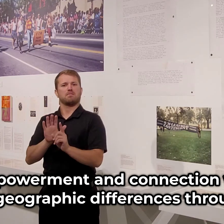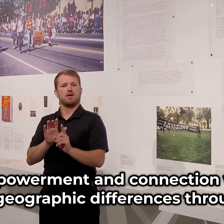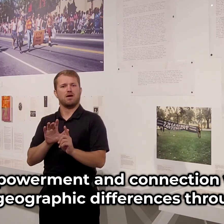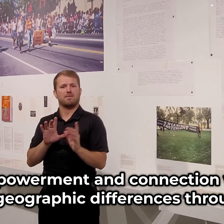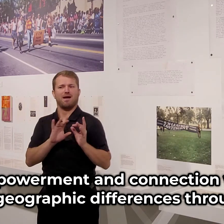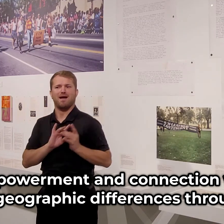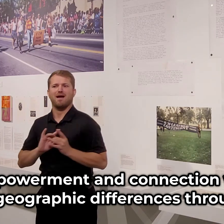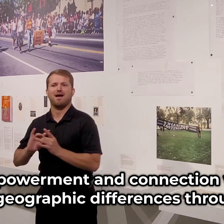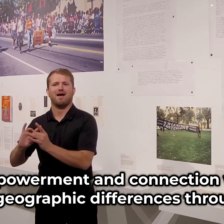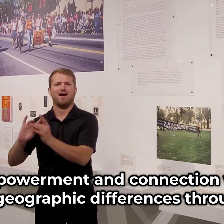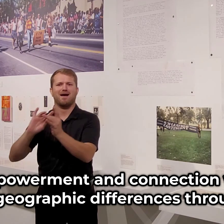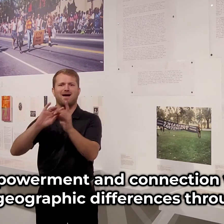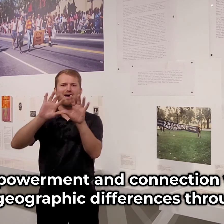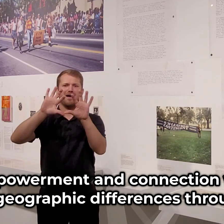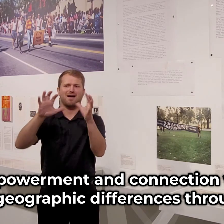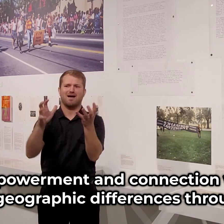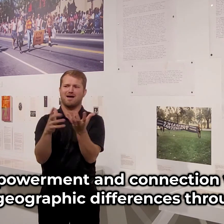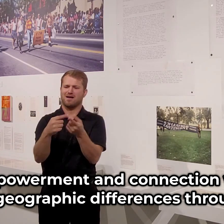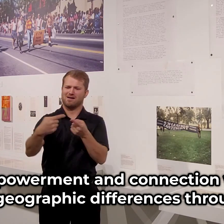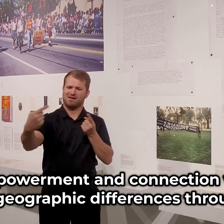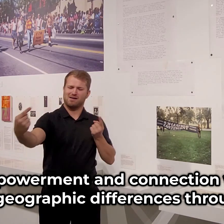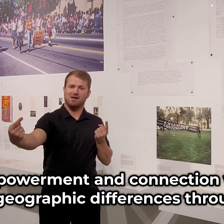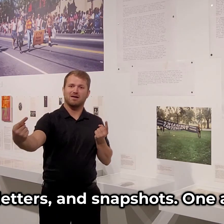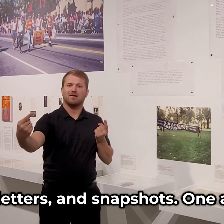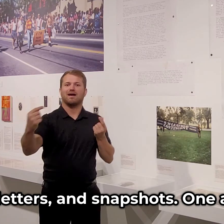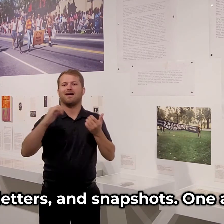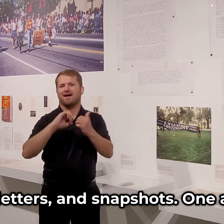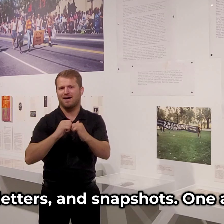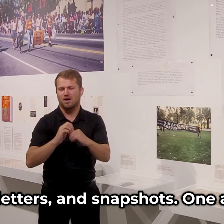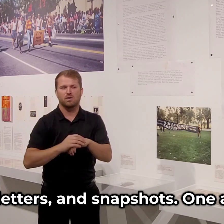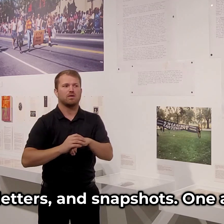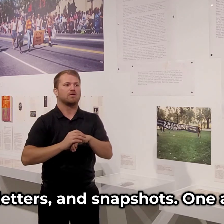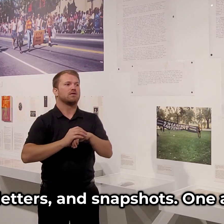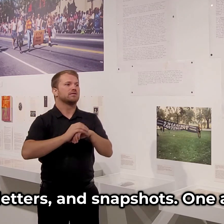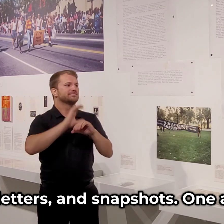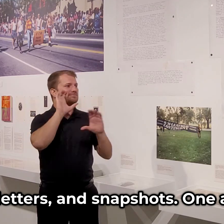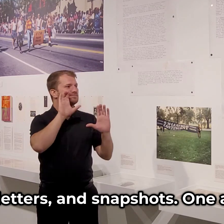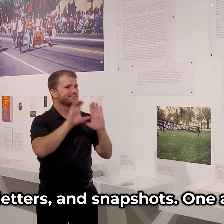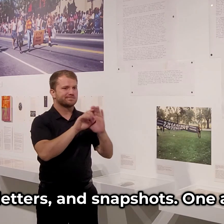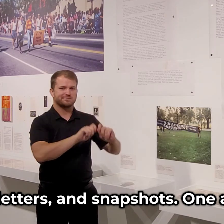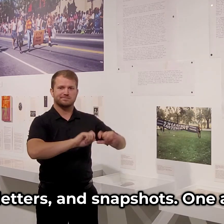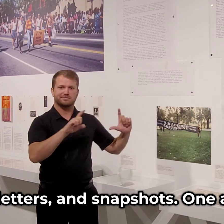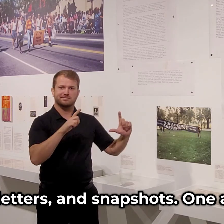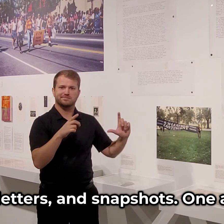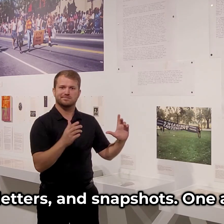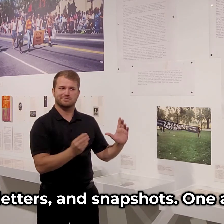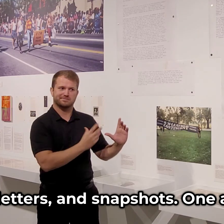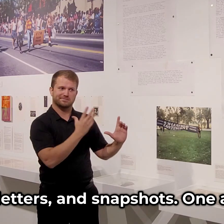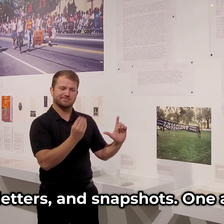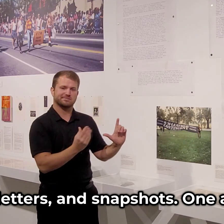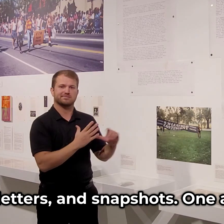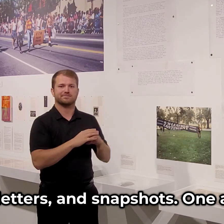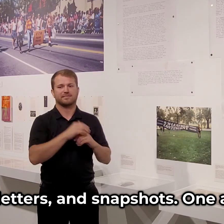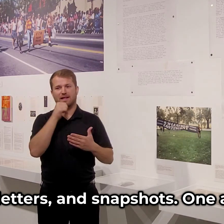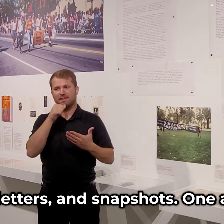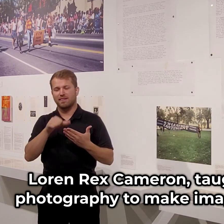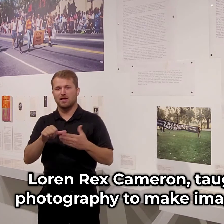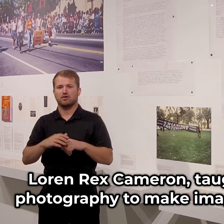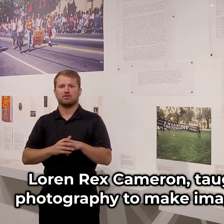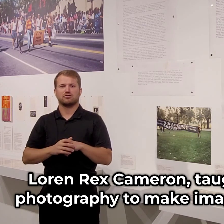geographical distances through slideshows, letters, and snapshots. One active member, Lauren